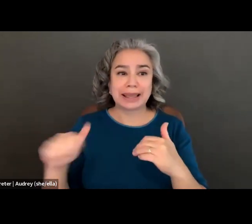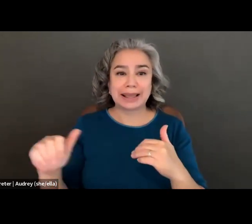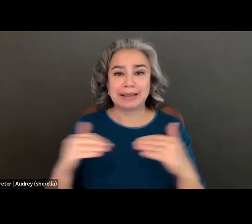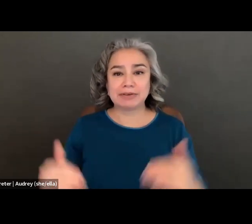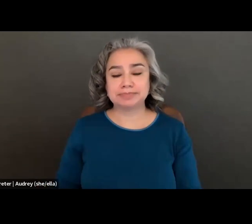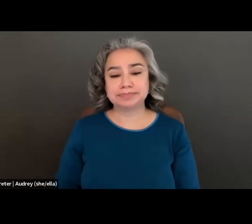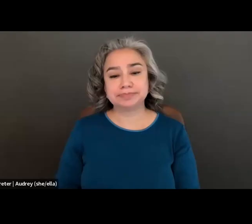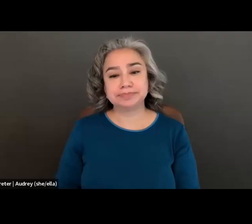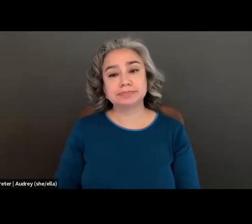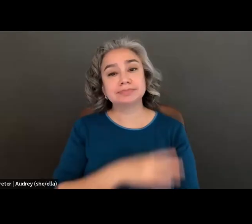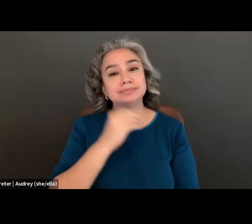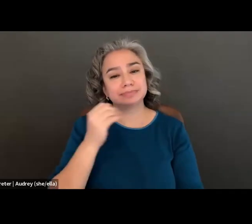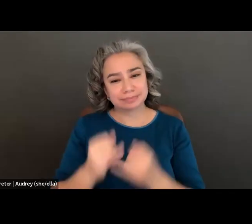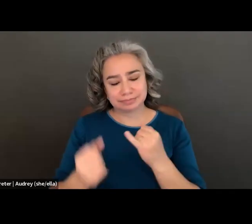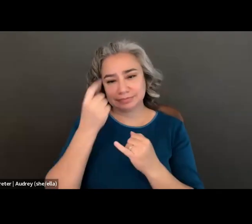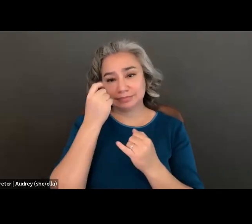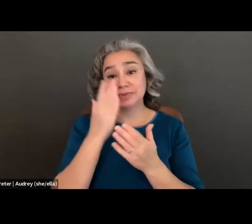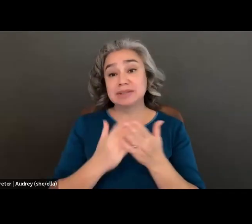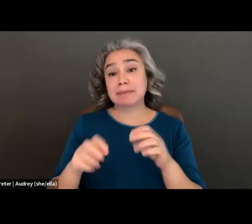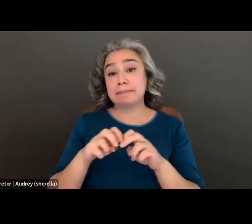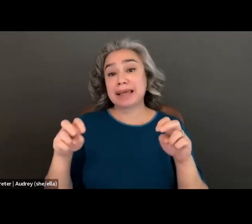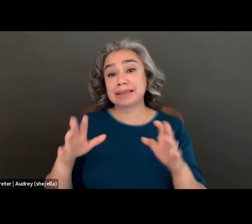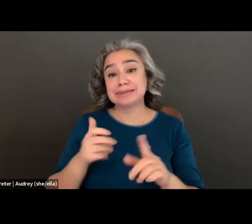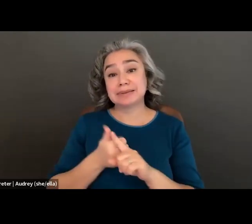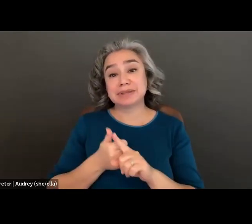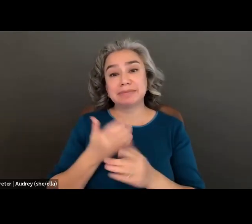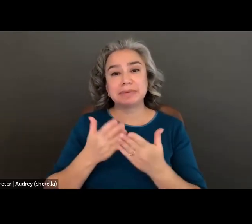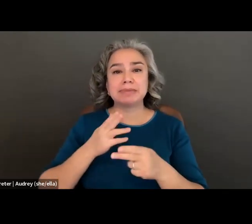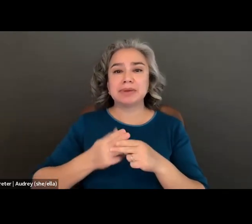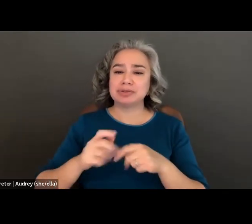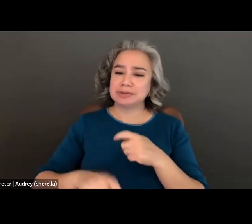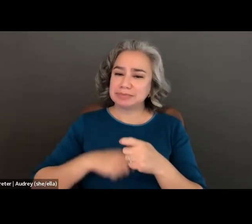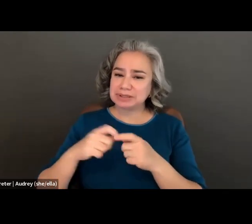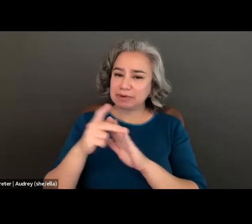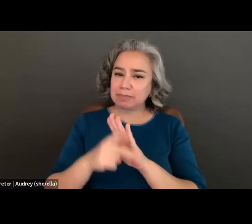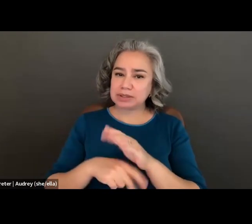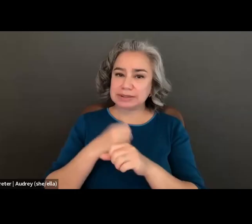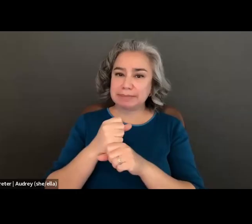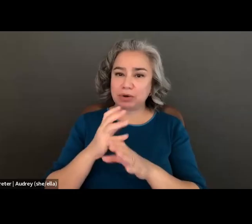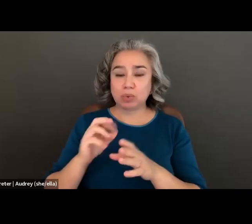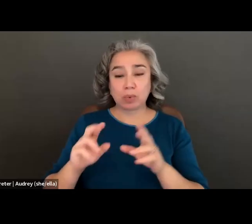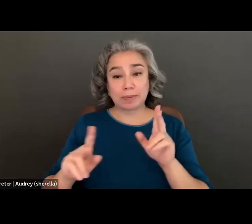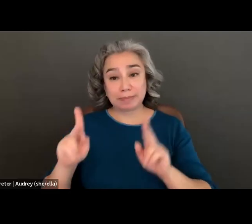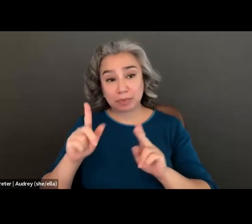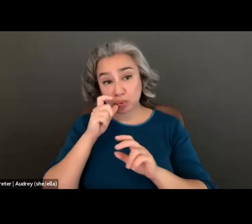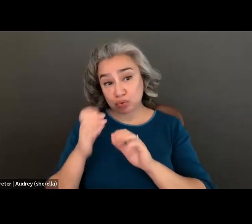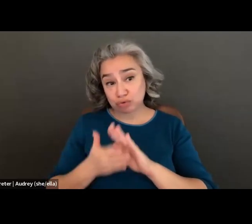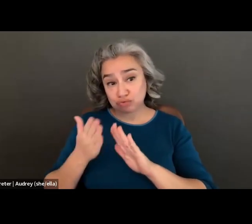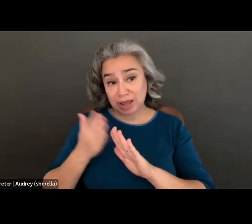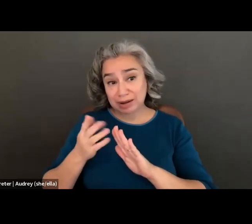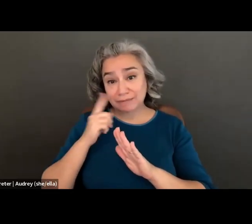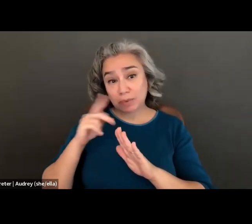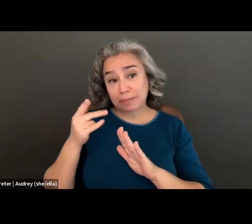And finally, please note that some of our panelists may mention specific policymakers or people who are running for or have run